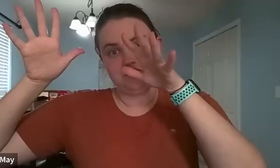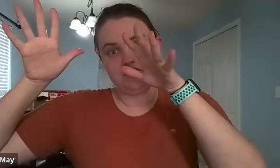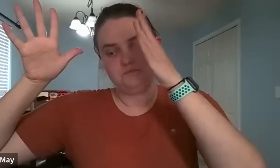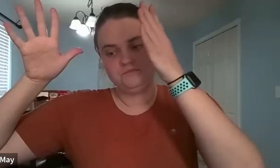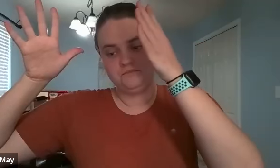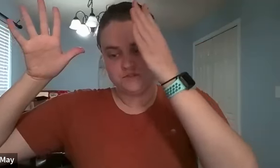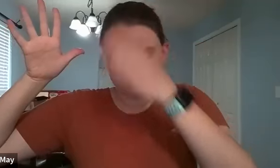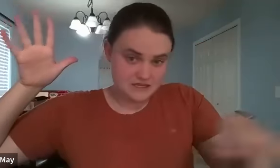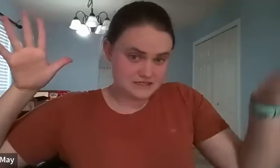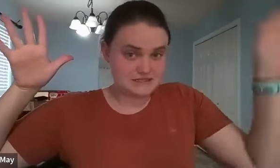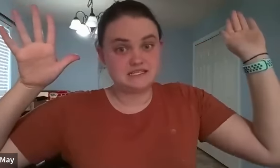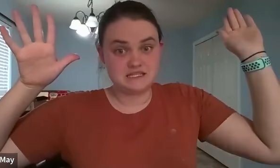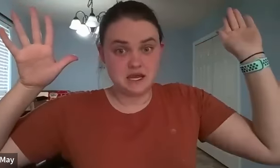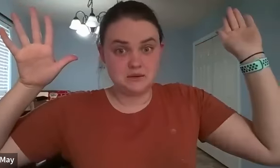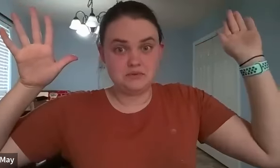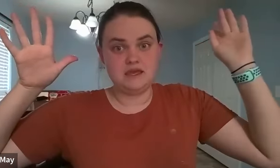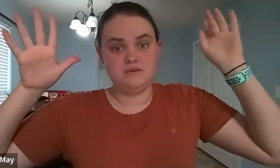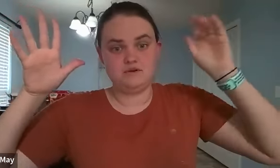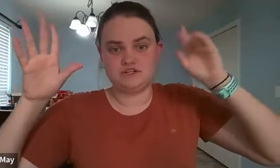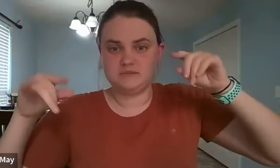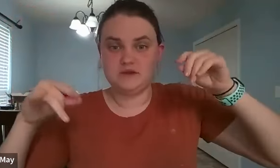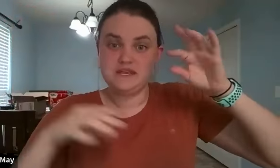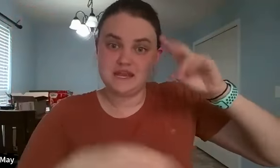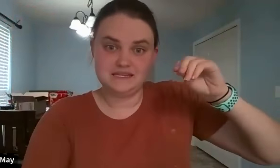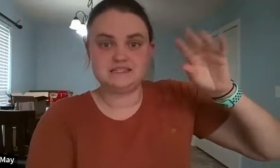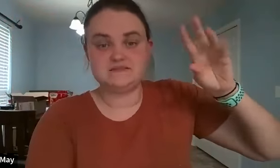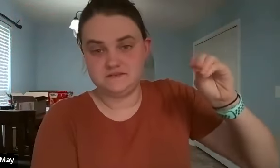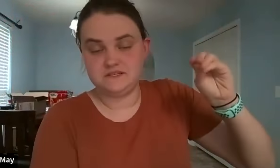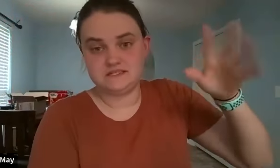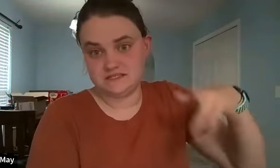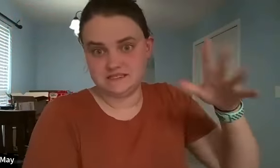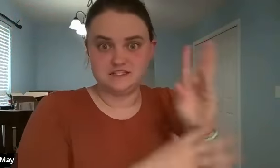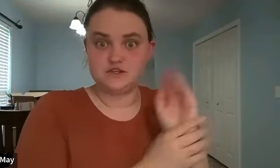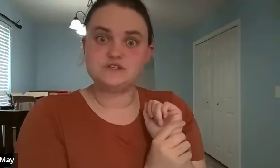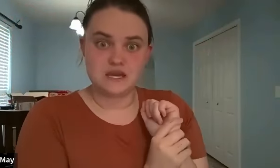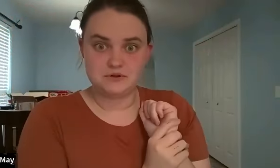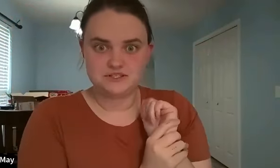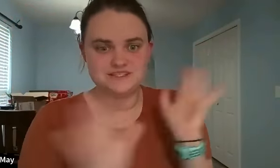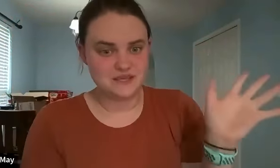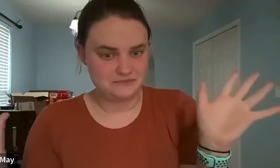the 26 and up, and we're talking about the 90s and 50s and 60s, those kind of motions. So